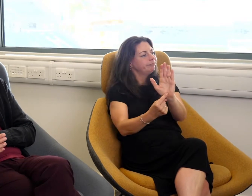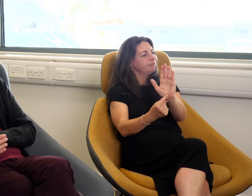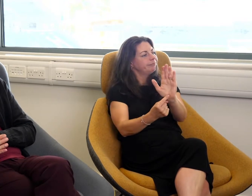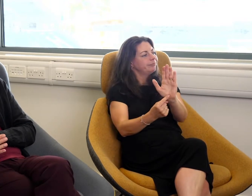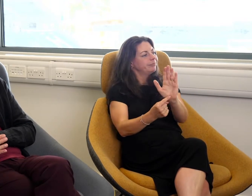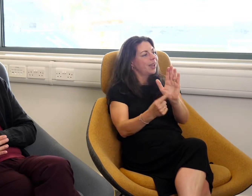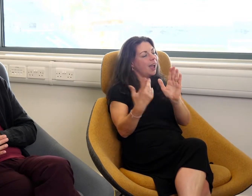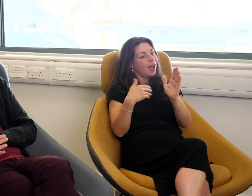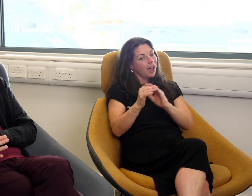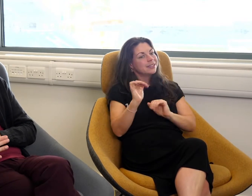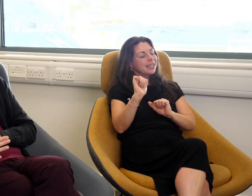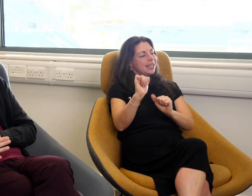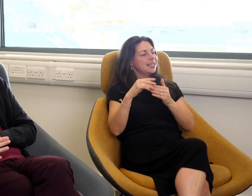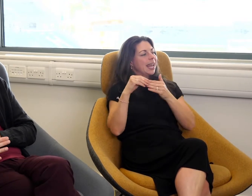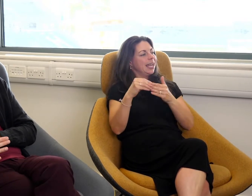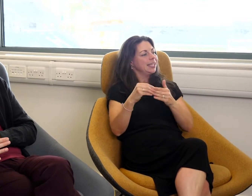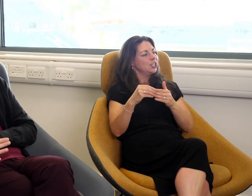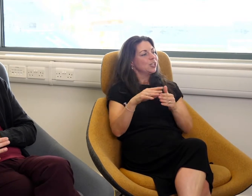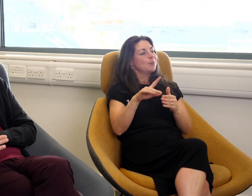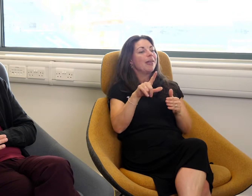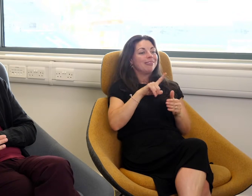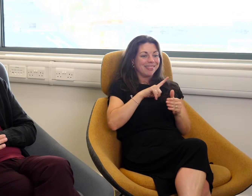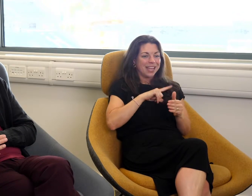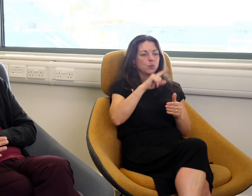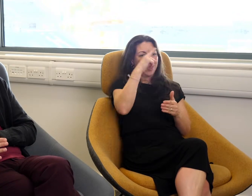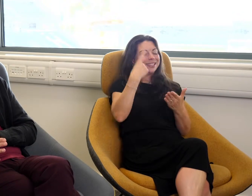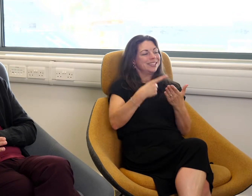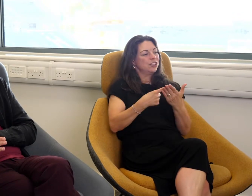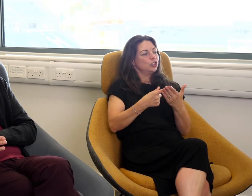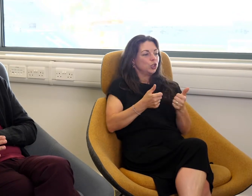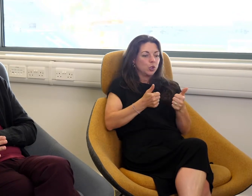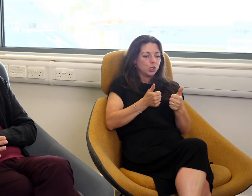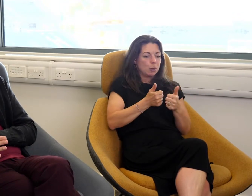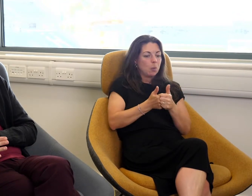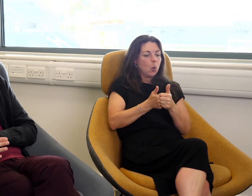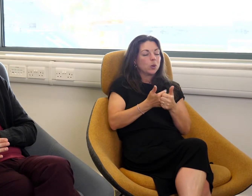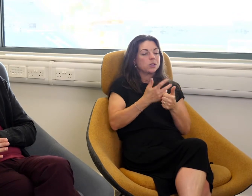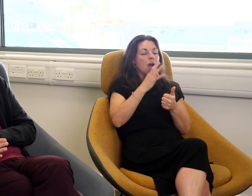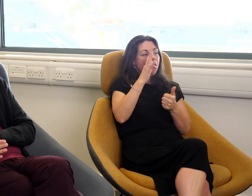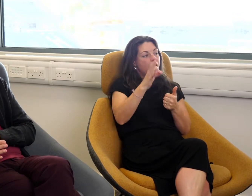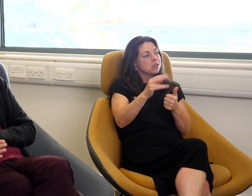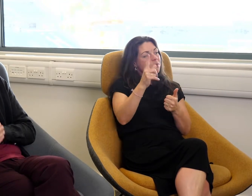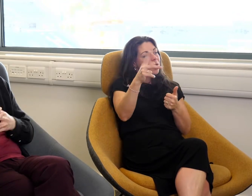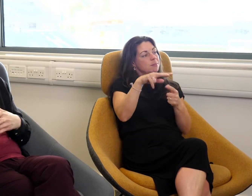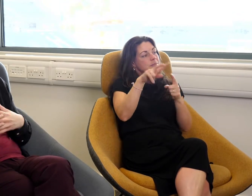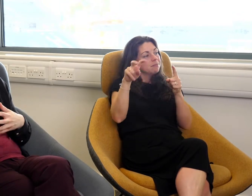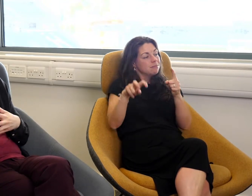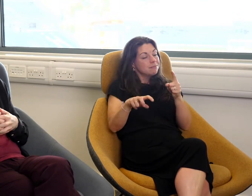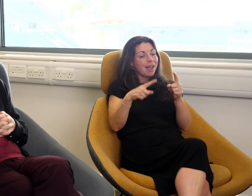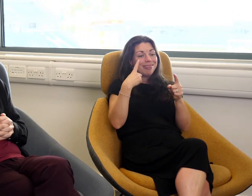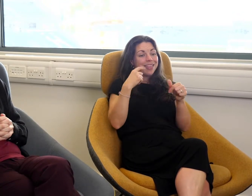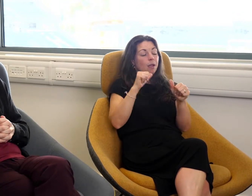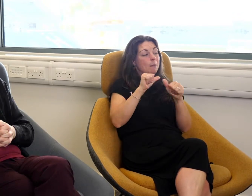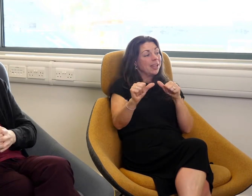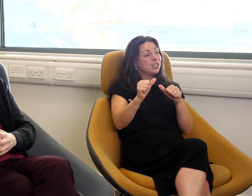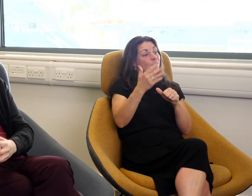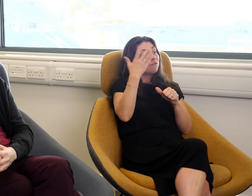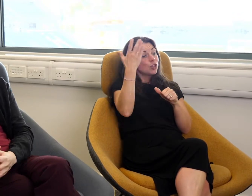actually I think it will be better for kind of, the country and for the people that we as MPs serve if we do